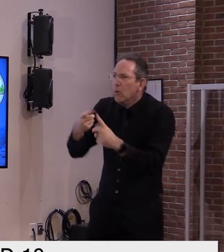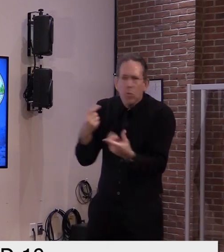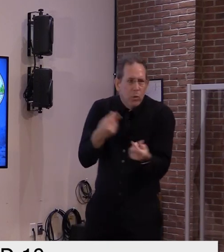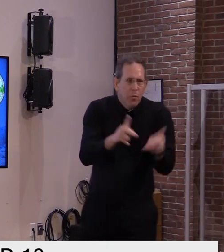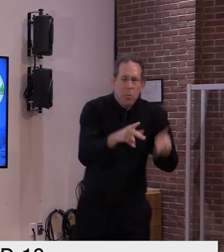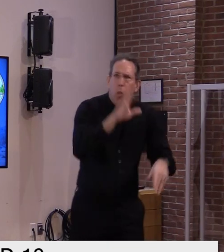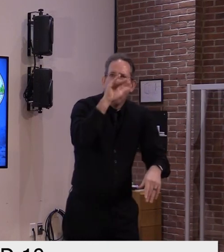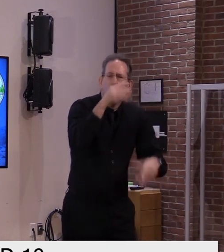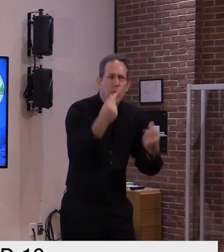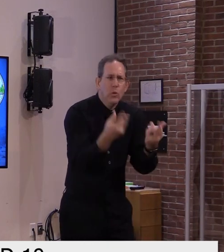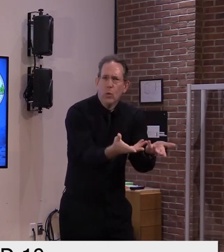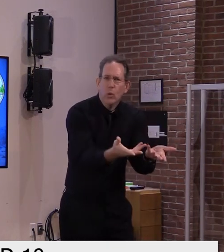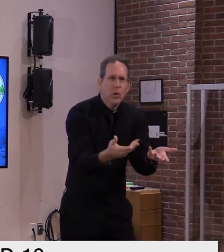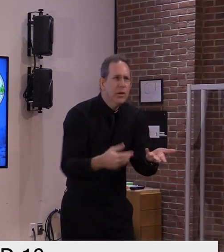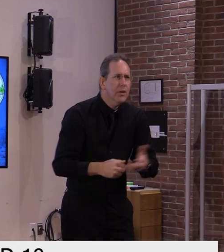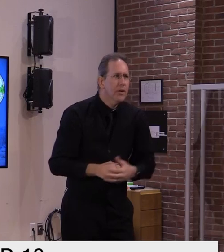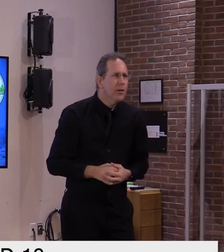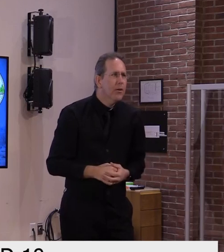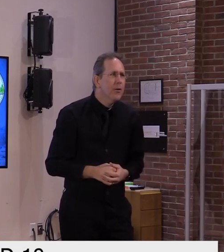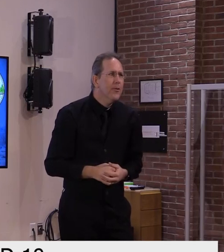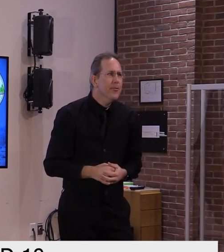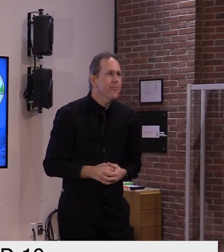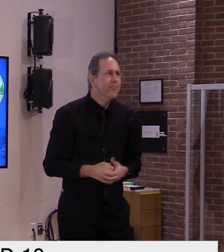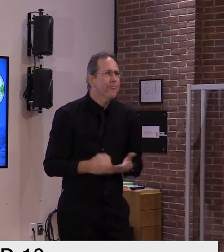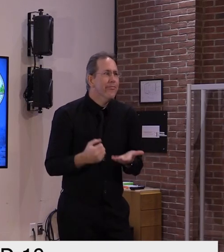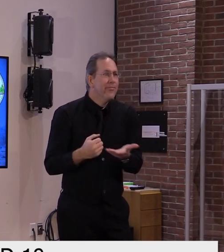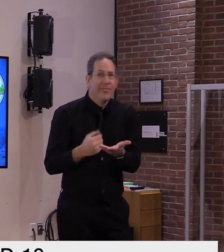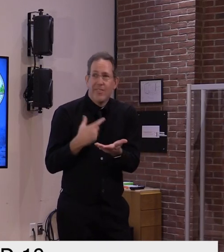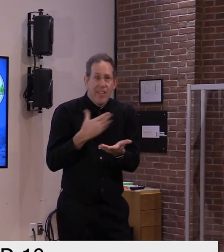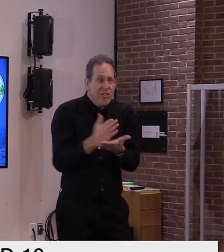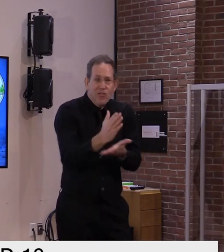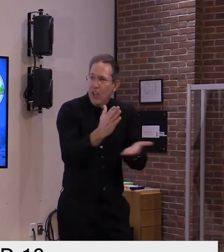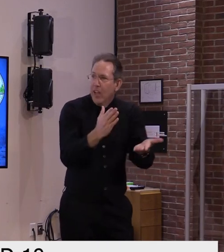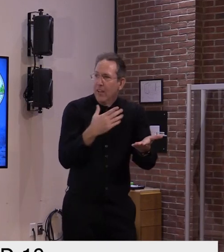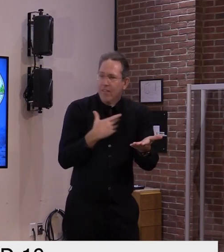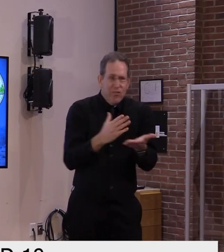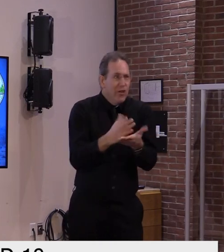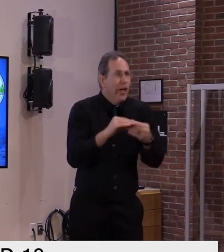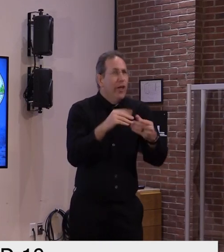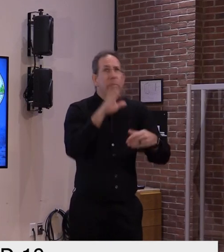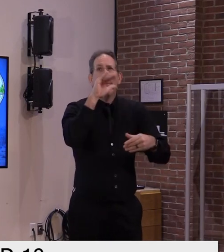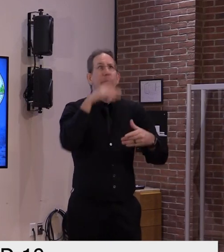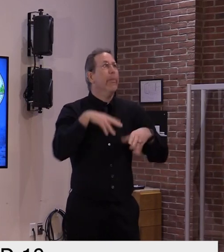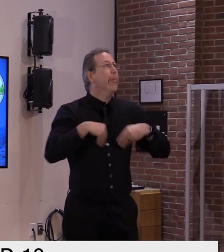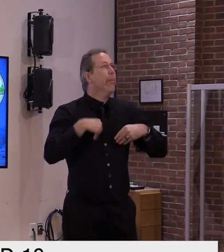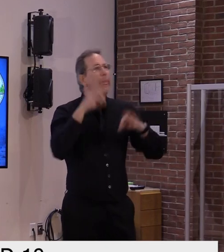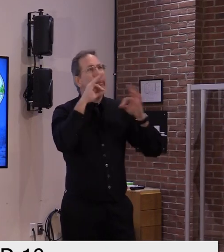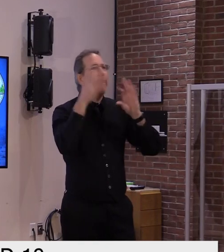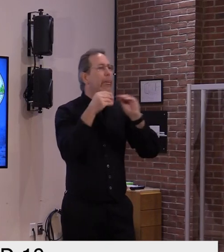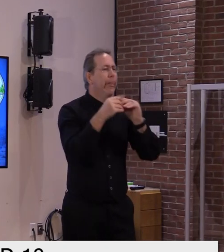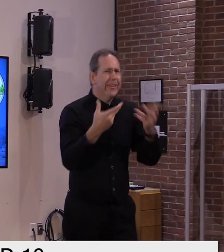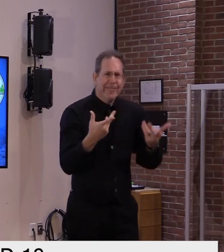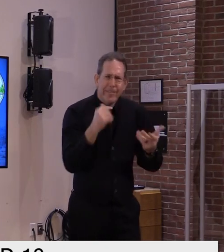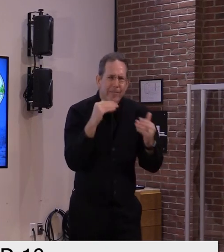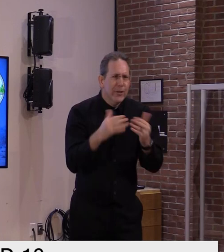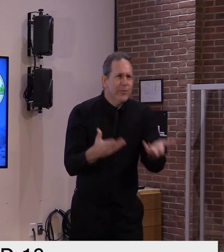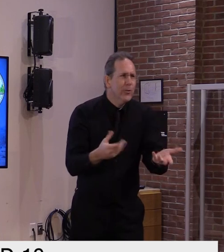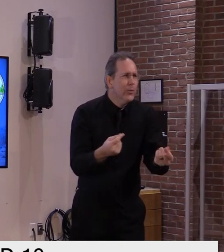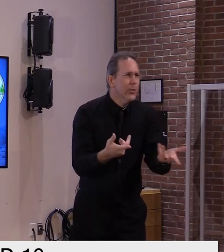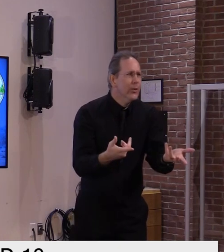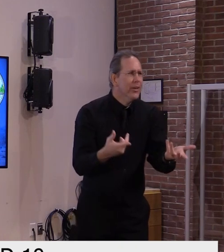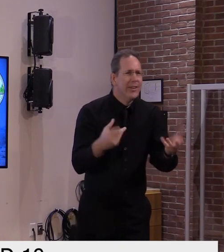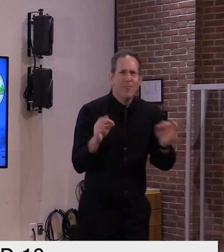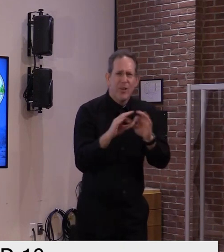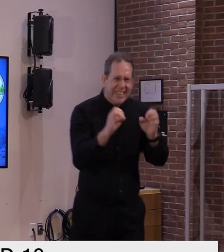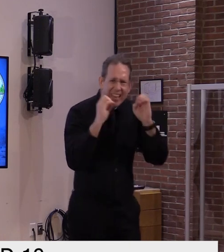it. You know, I'm advocating for them to be aware of why they're doing this.